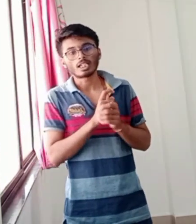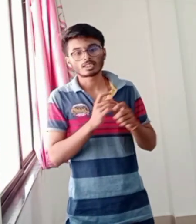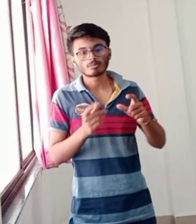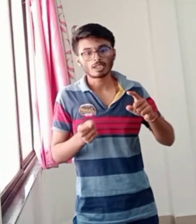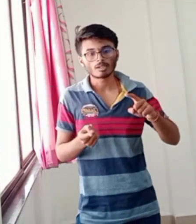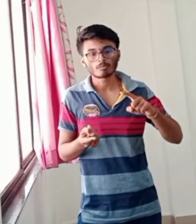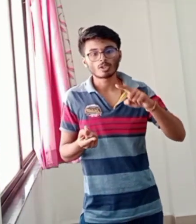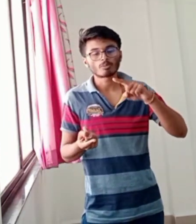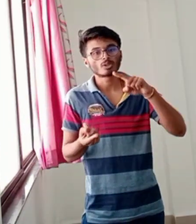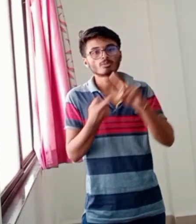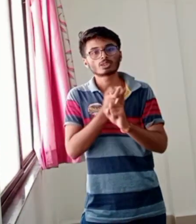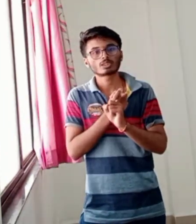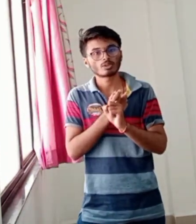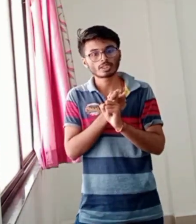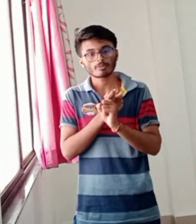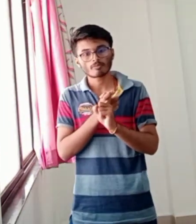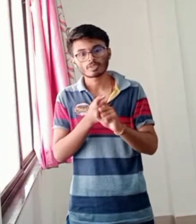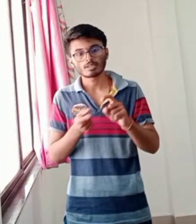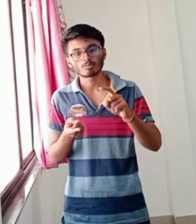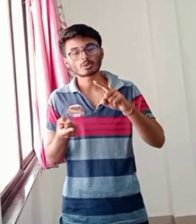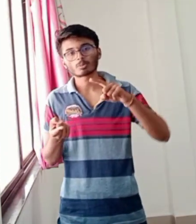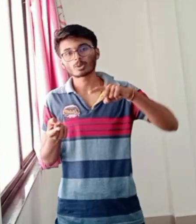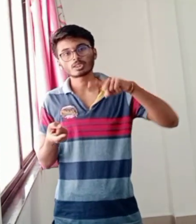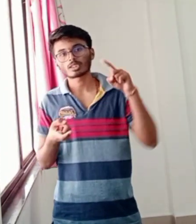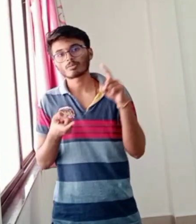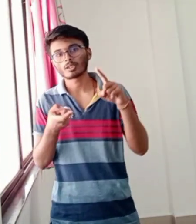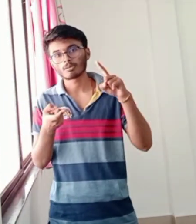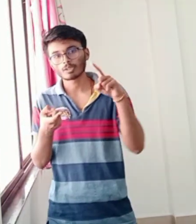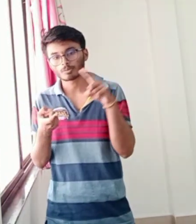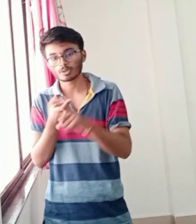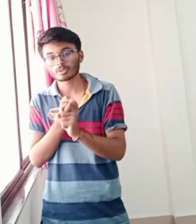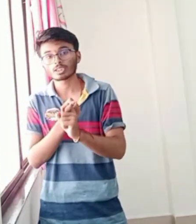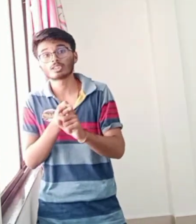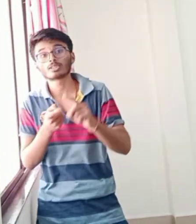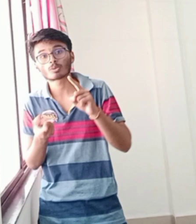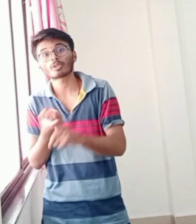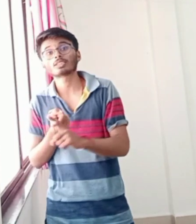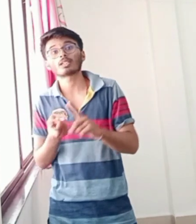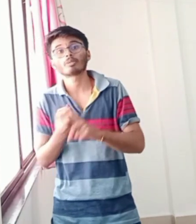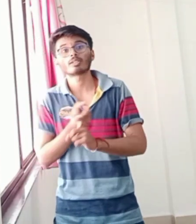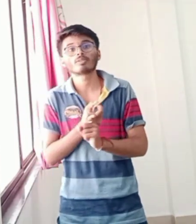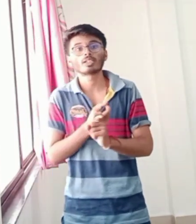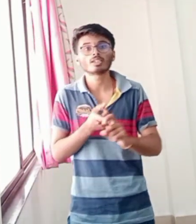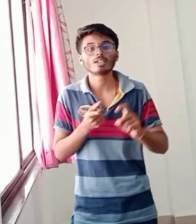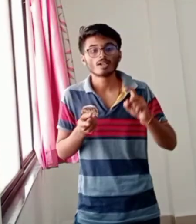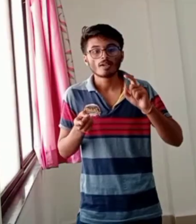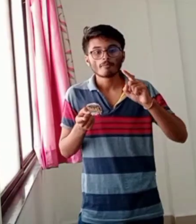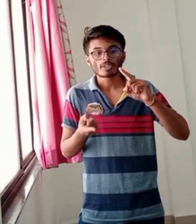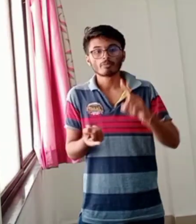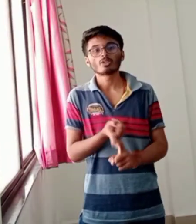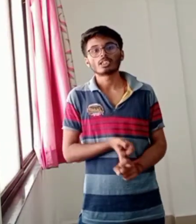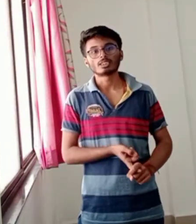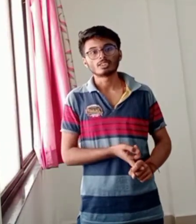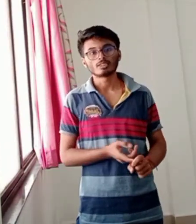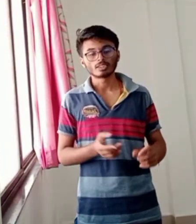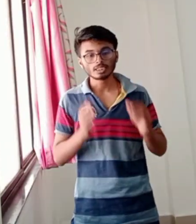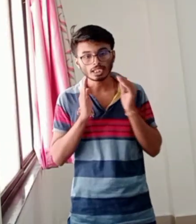the biopolymers. Okay, proteins are the biopolymers, and these proteins are made up by the amino acid. In that